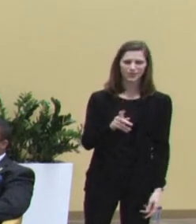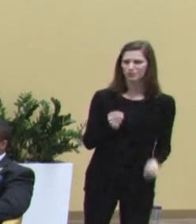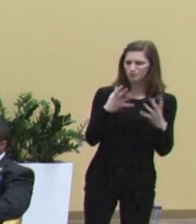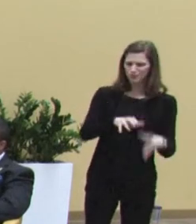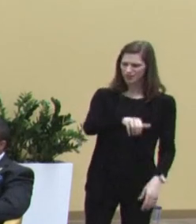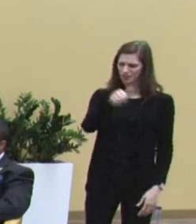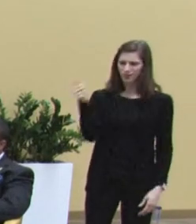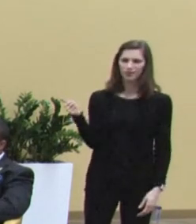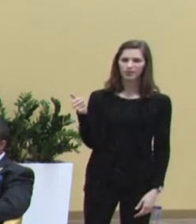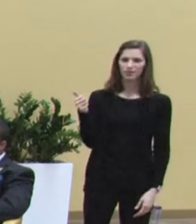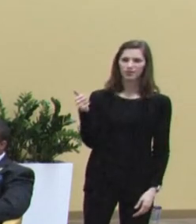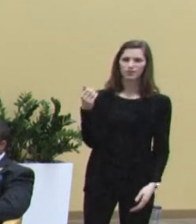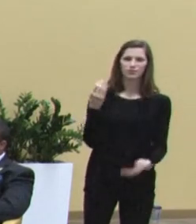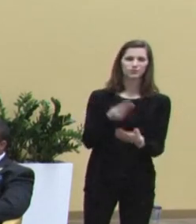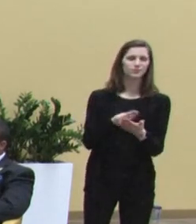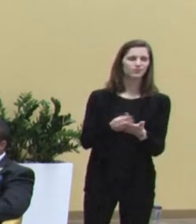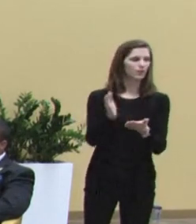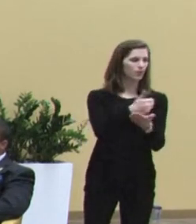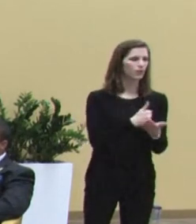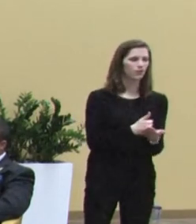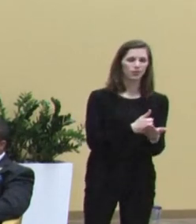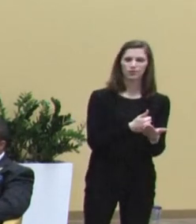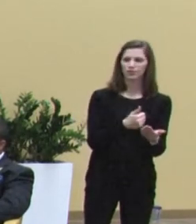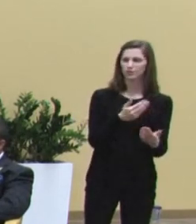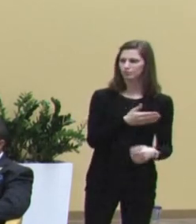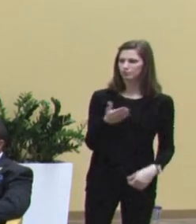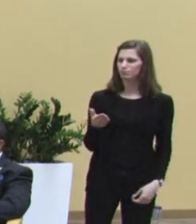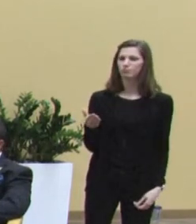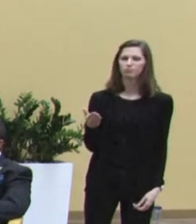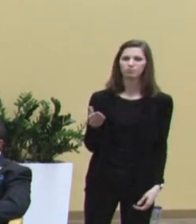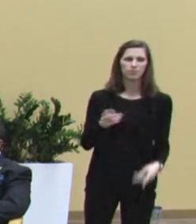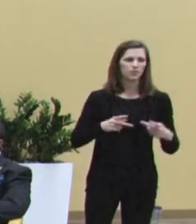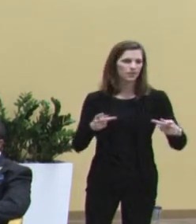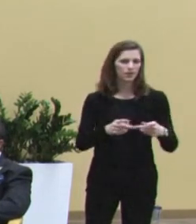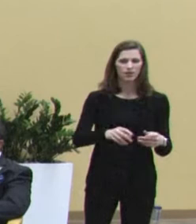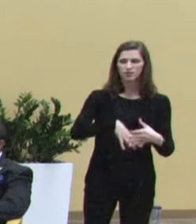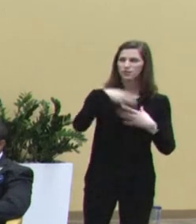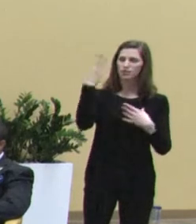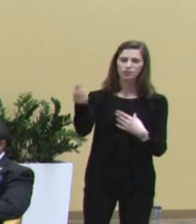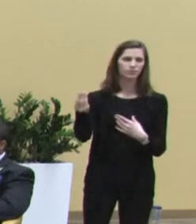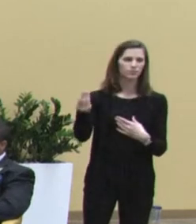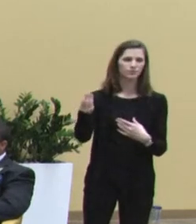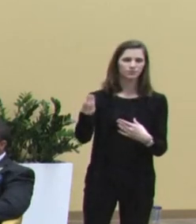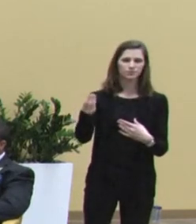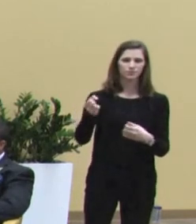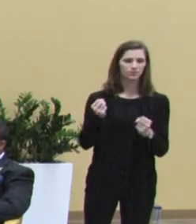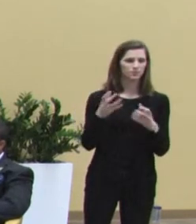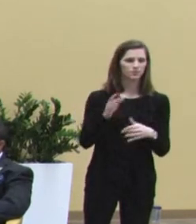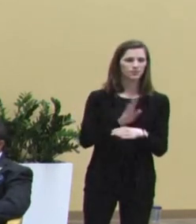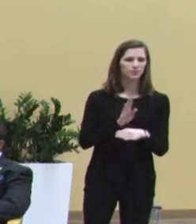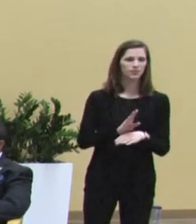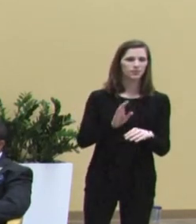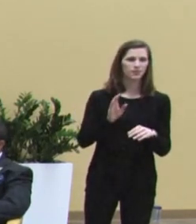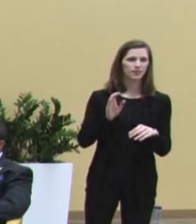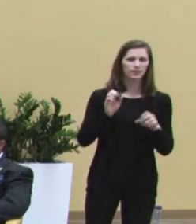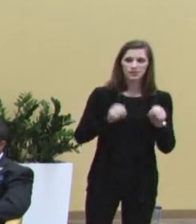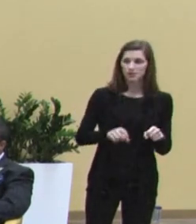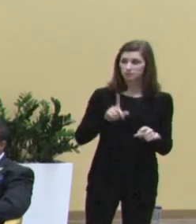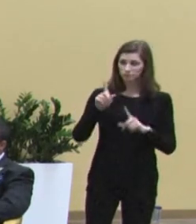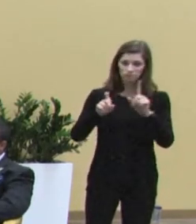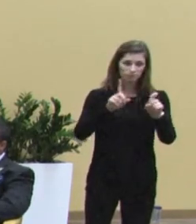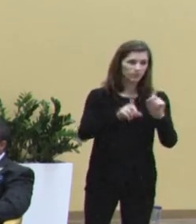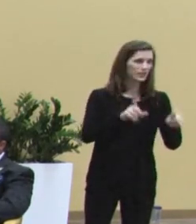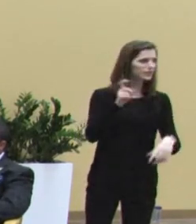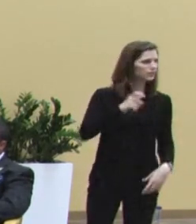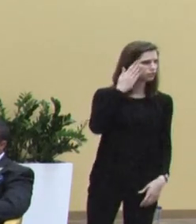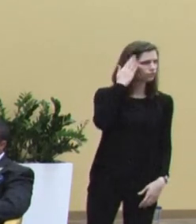sources, non-traditional sources, that businesses can go to get capital other than just going to your big box